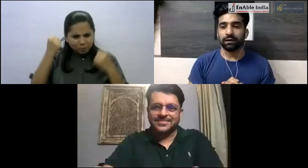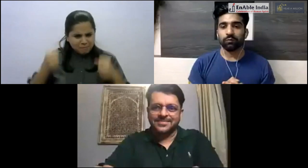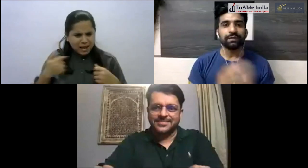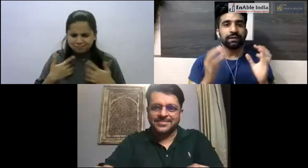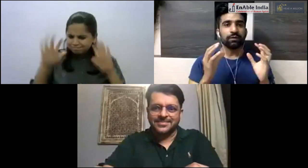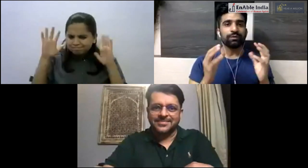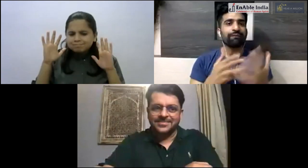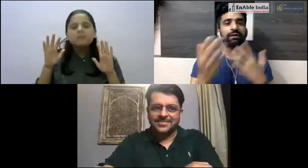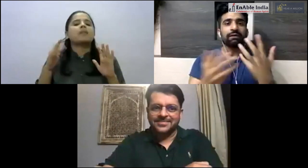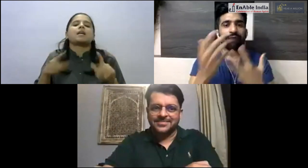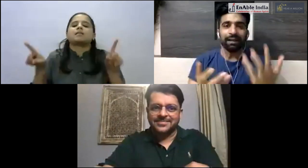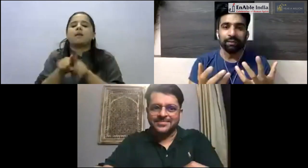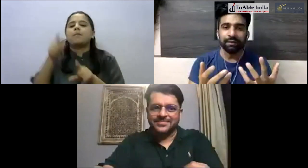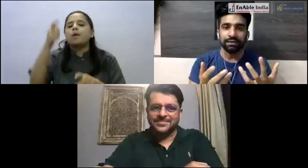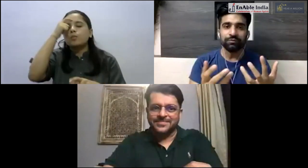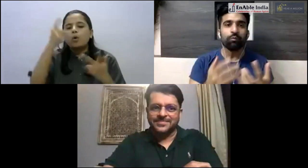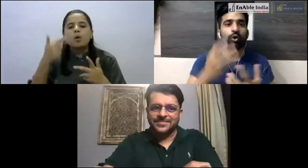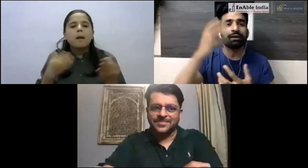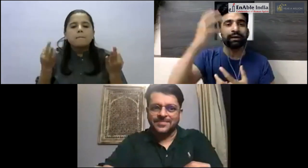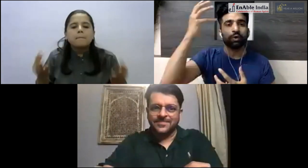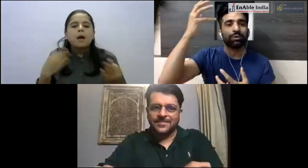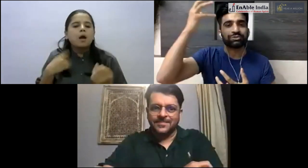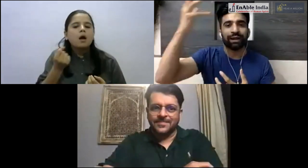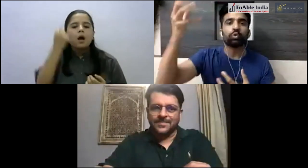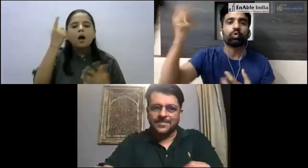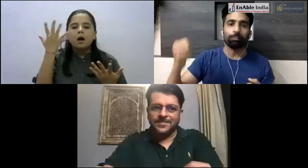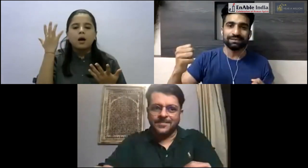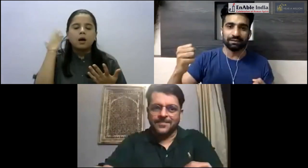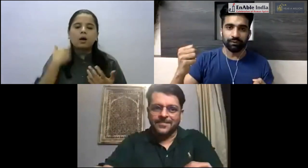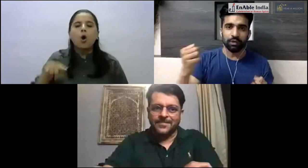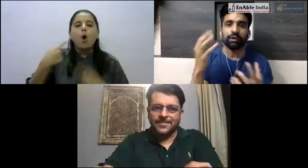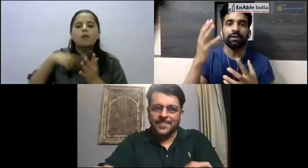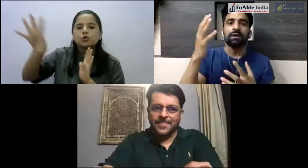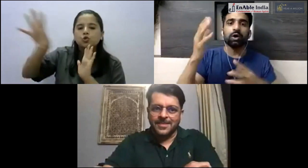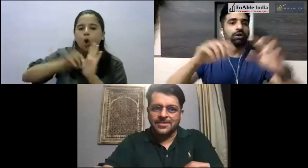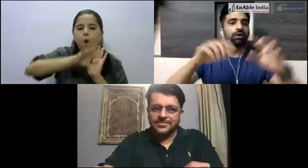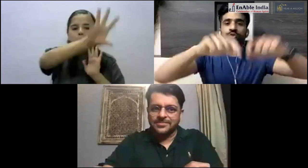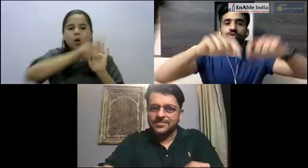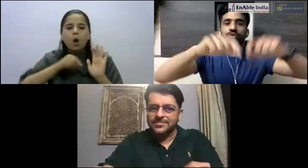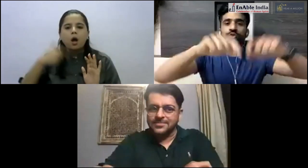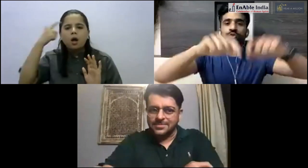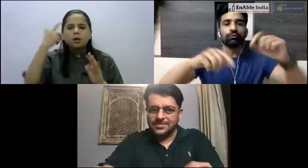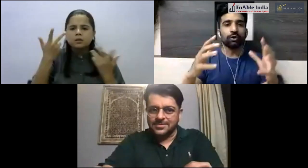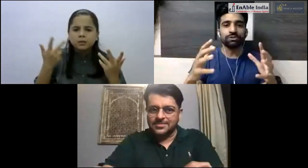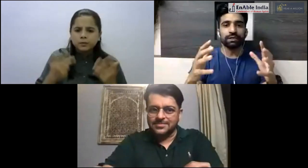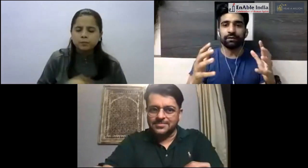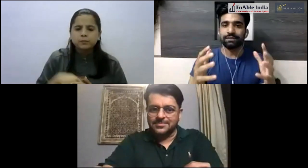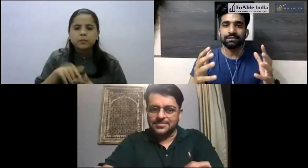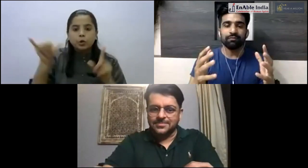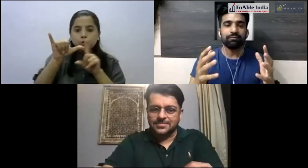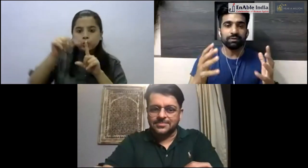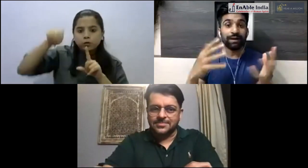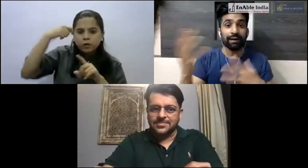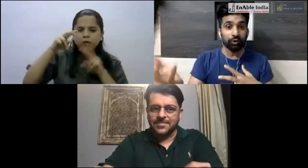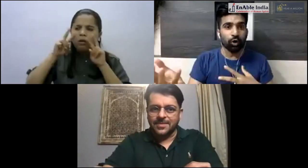that we haven't defined meditation. We have already always tried to copy someone, that okay, all the YouTube videos and stuff, and we are